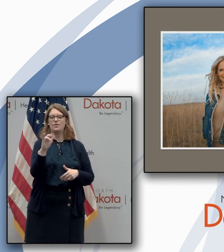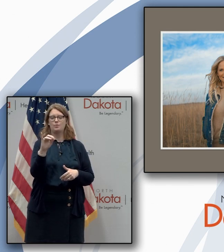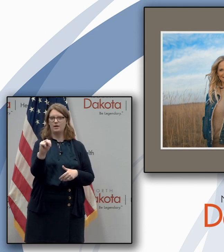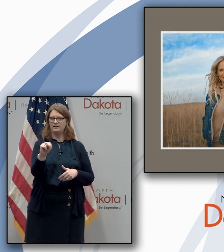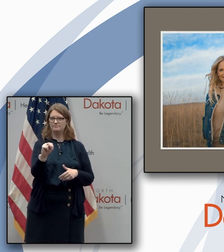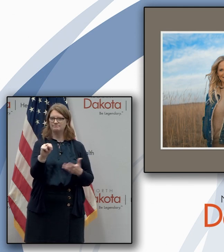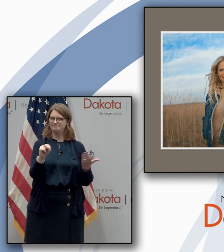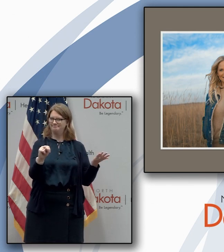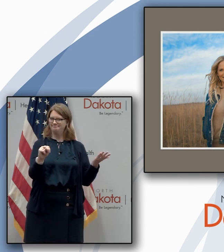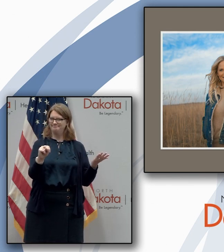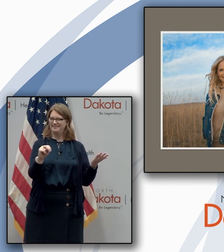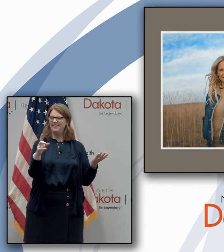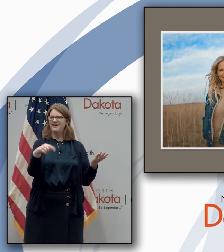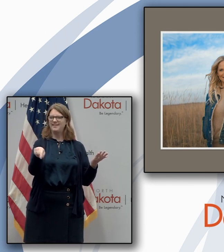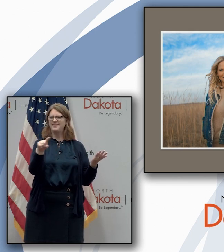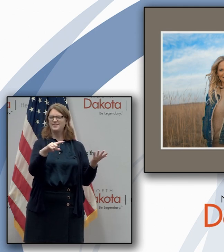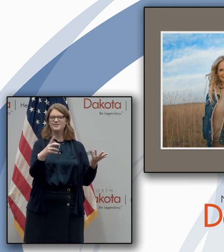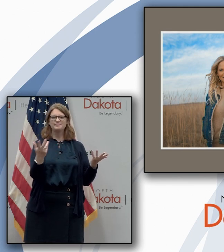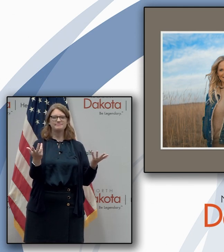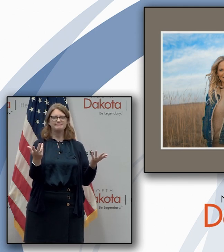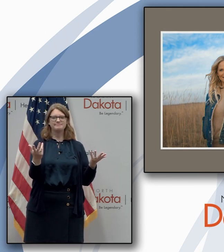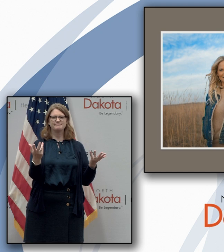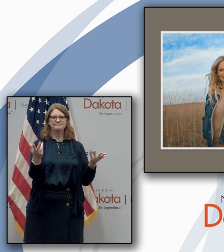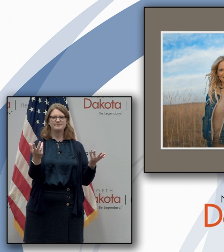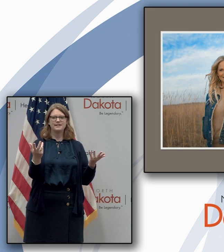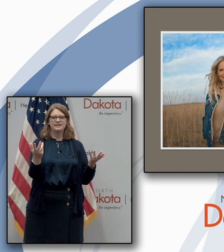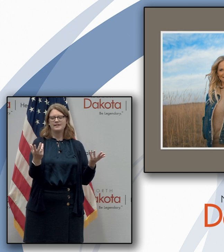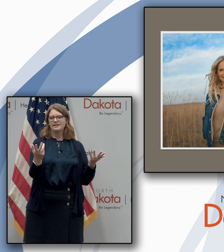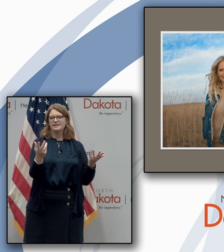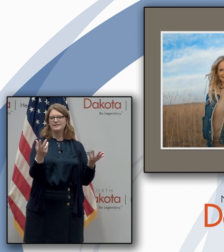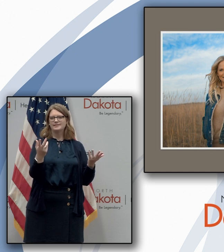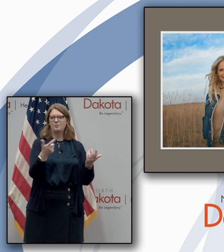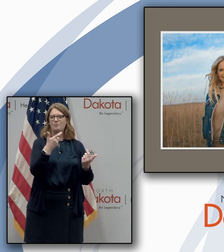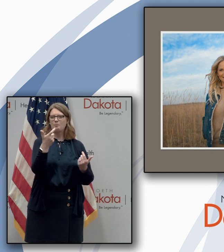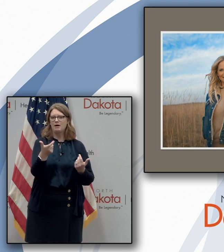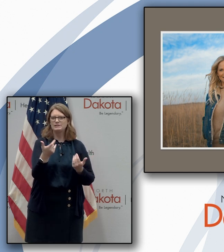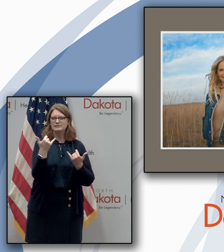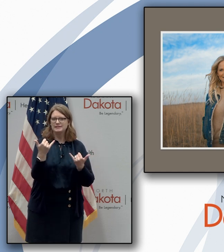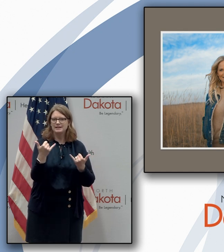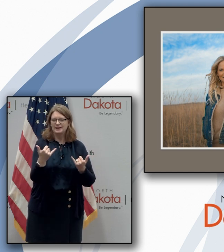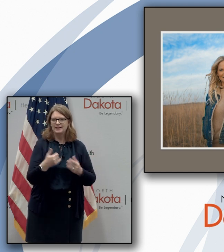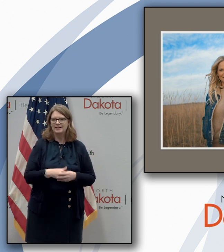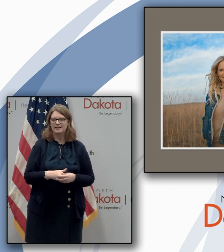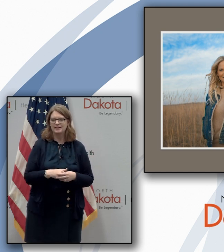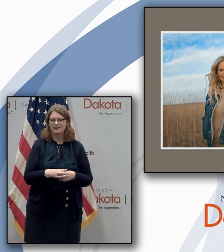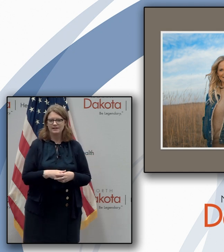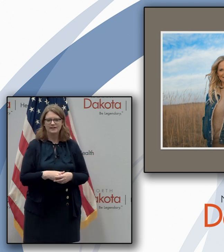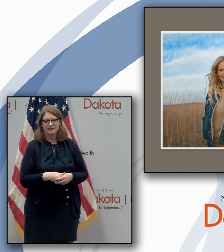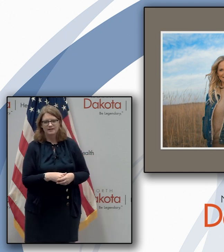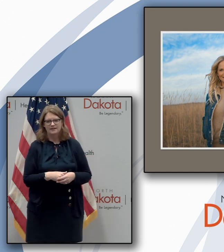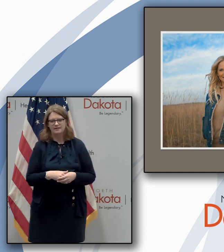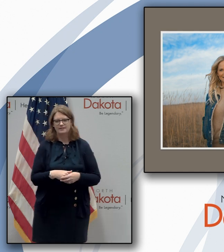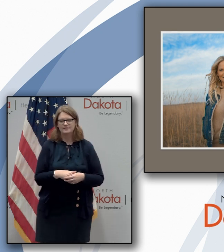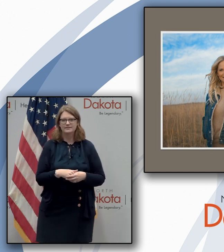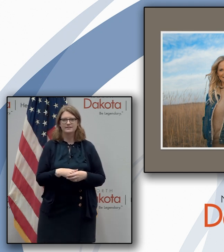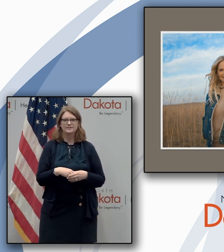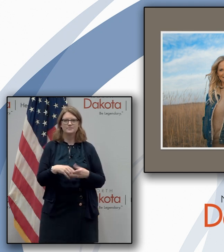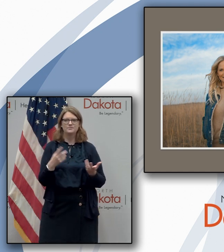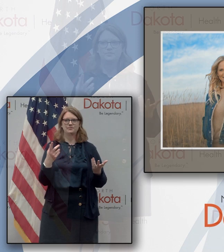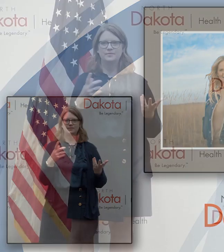Just want to say to everybody that is listening today that I got it up